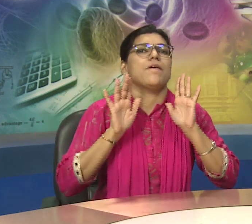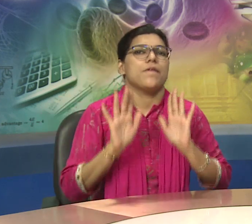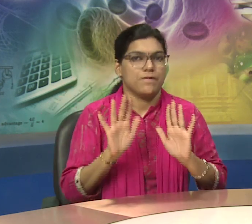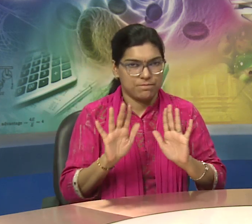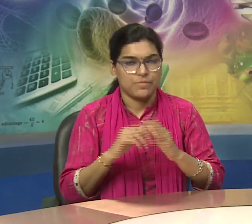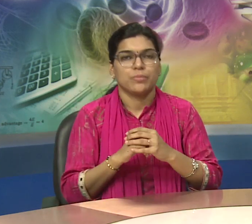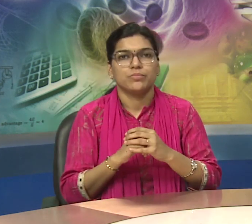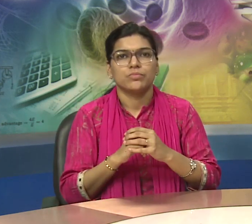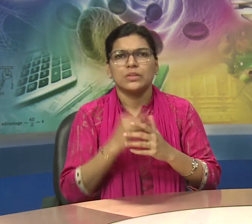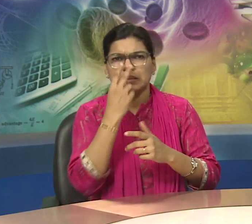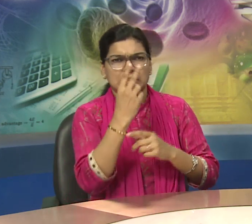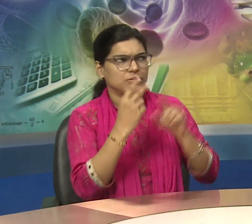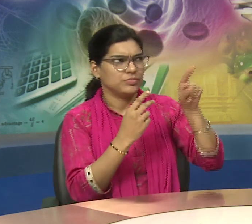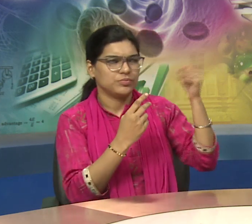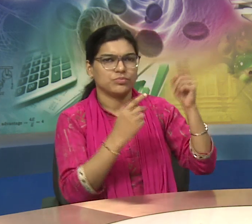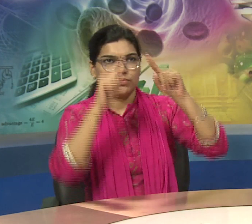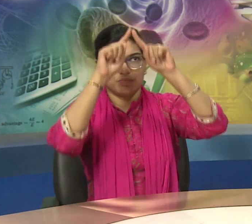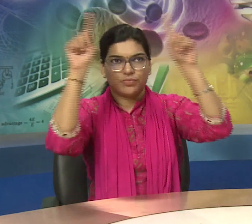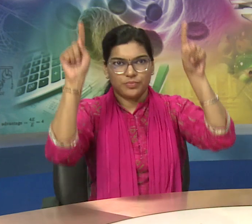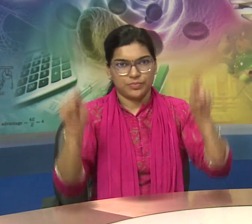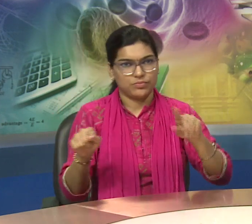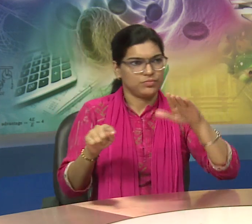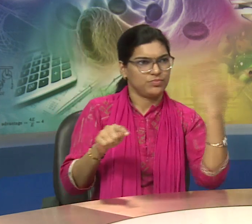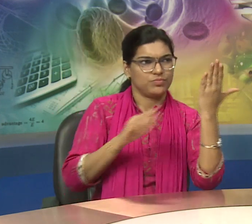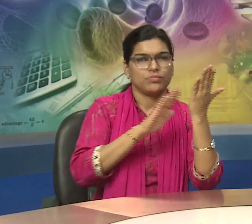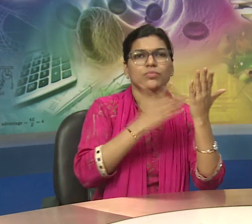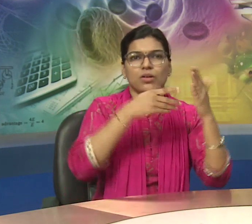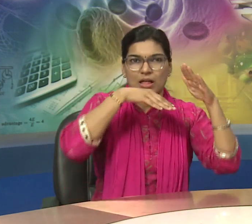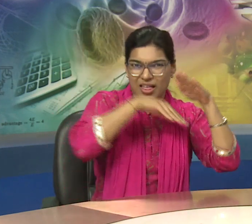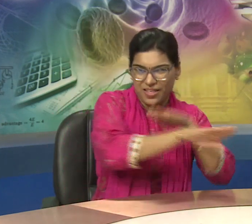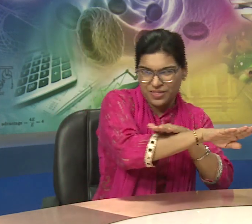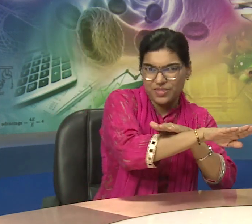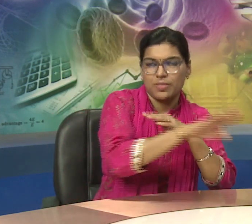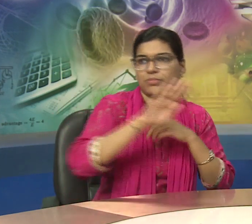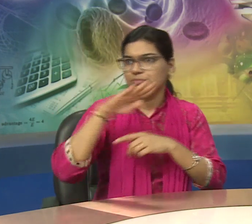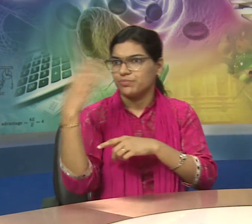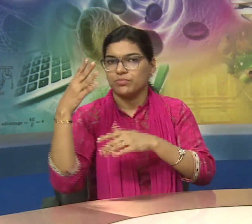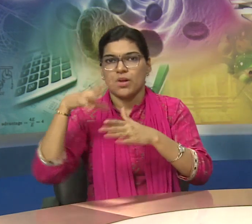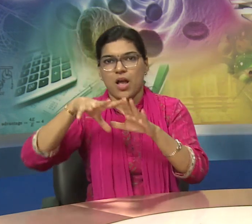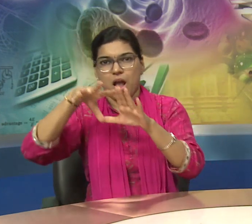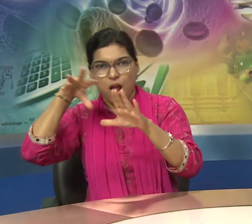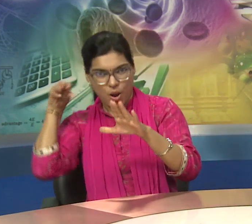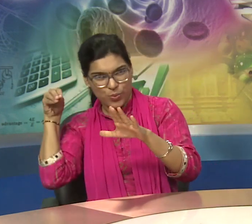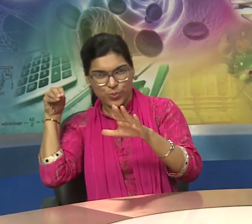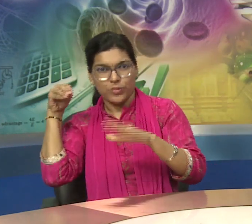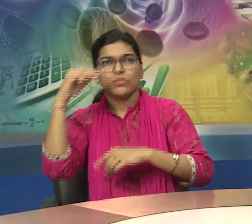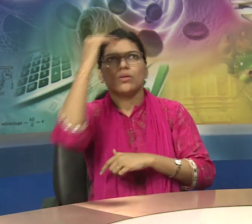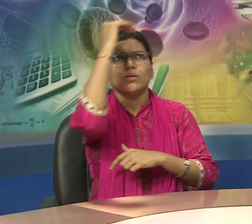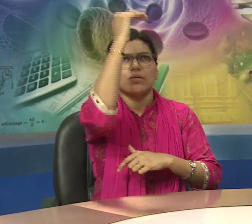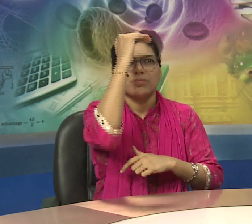In our further explanation, we would understand this in detail. Mainly, it